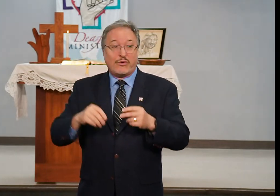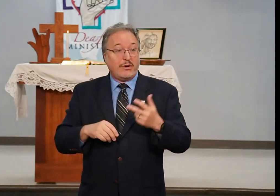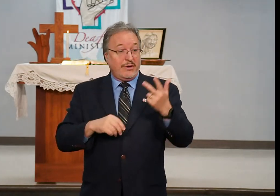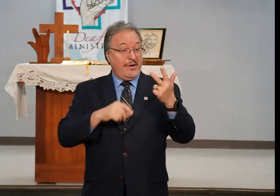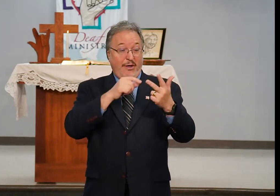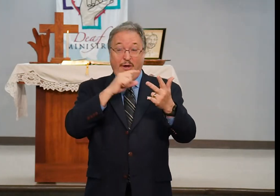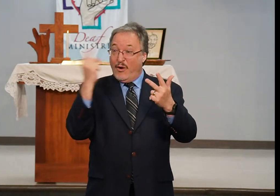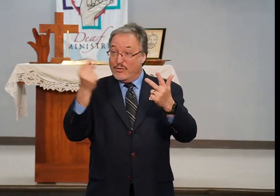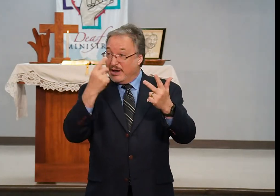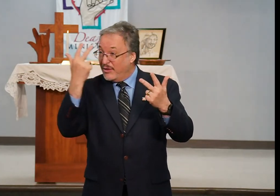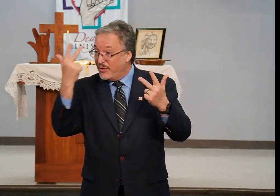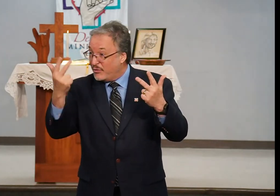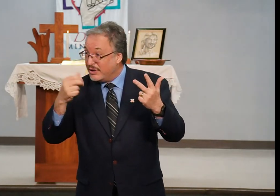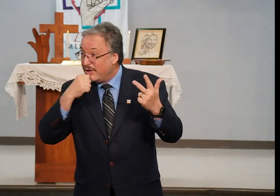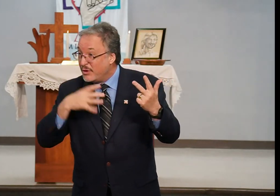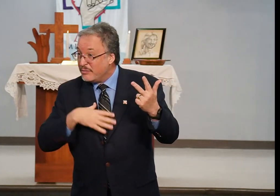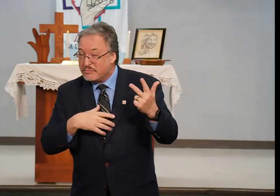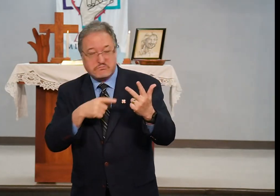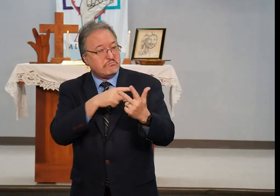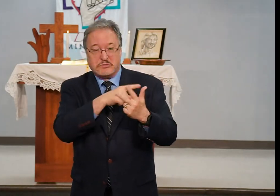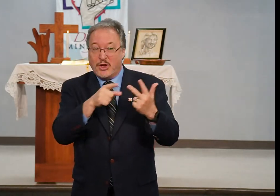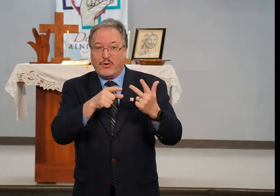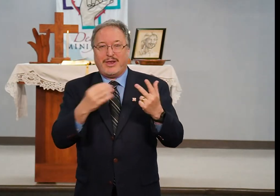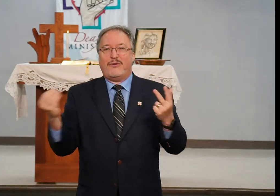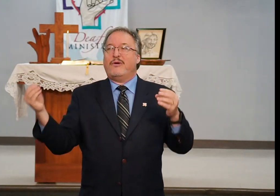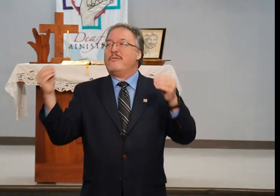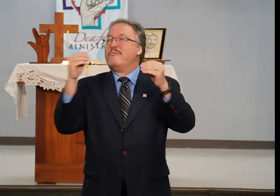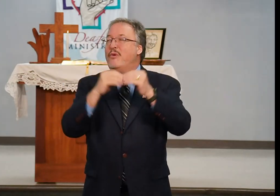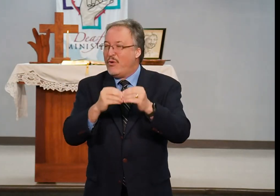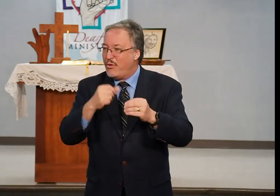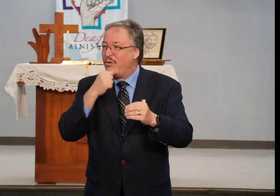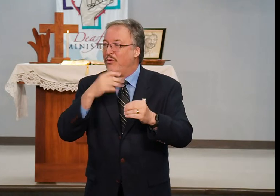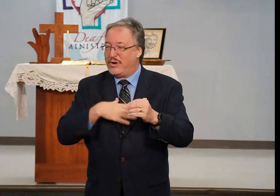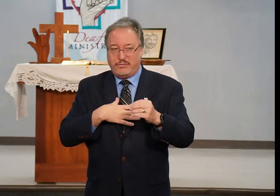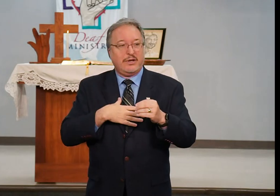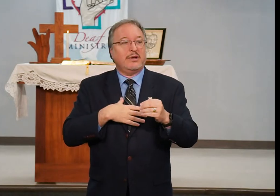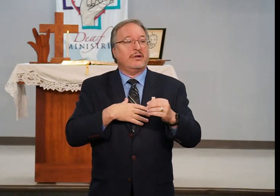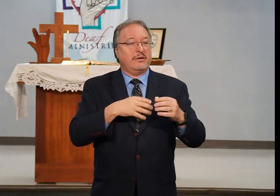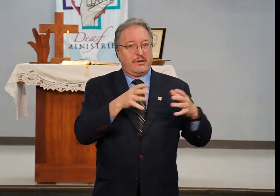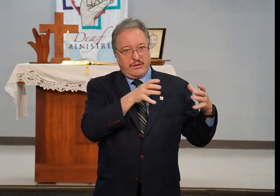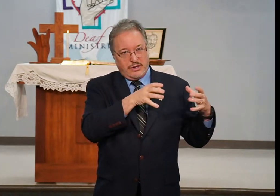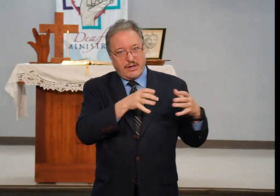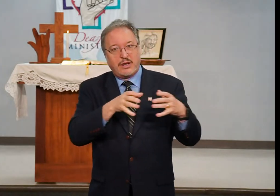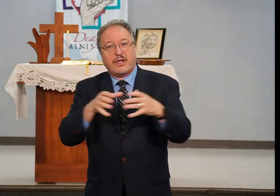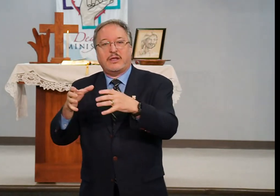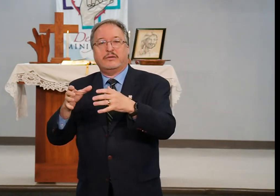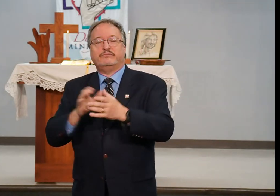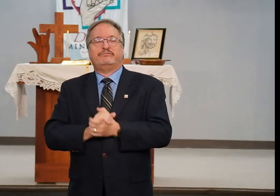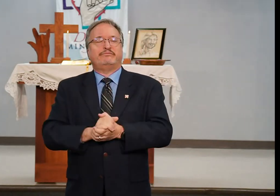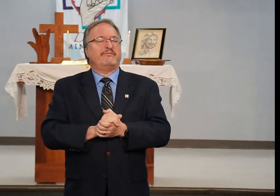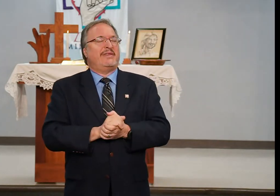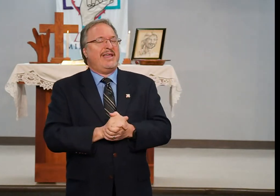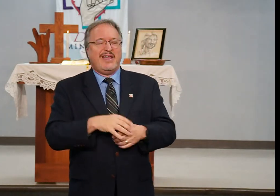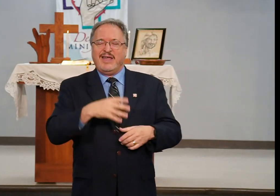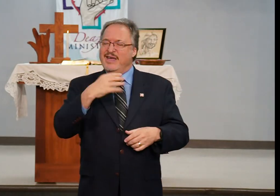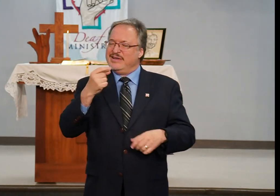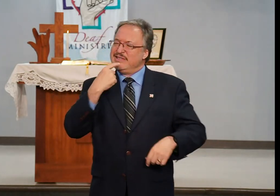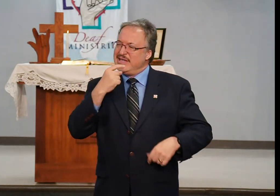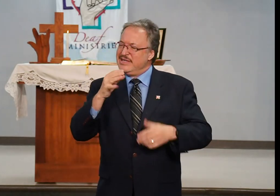And the story is that it was not only those three women, those were the three that were named, but there was a group of women